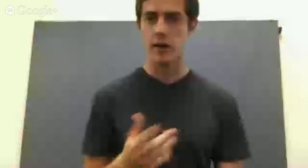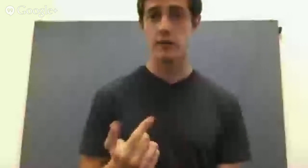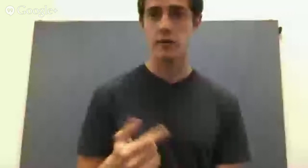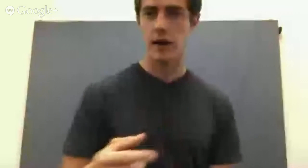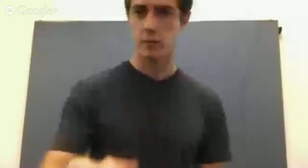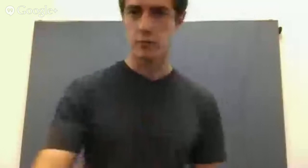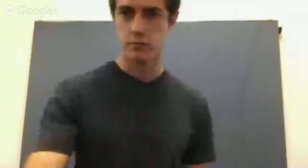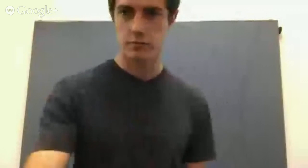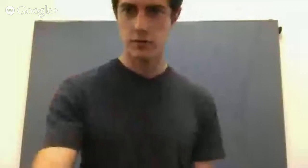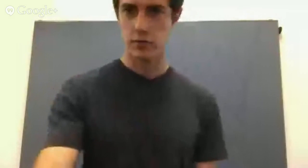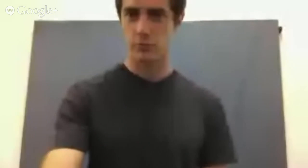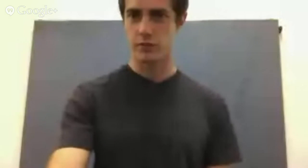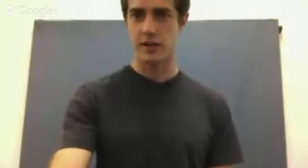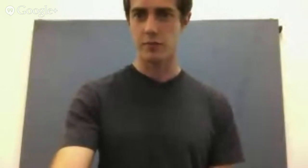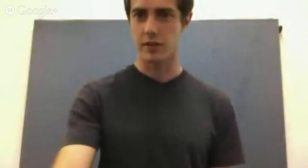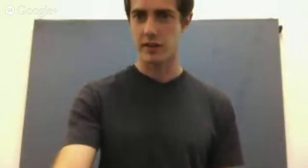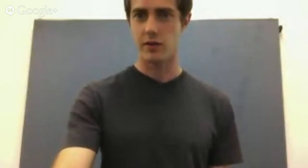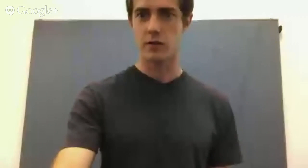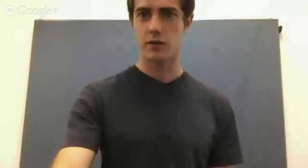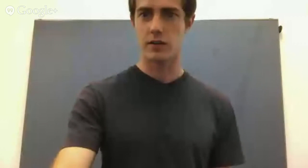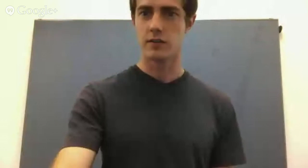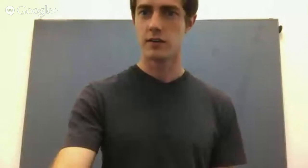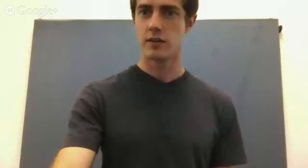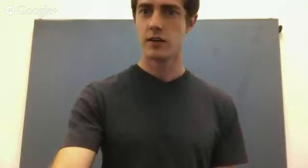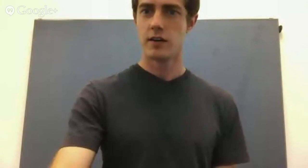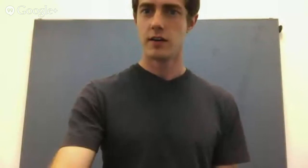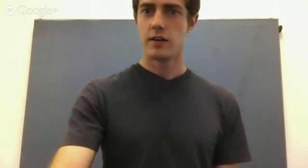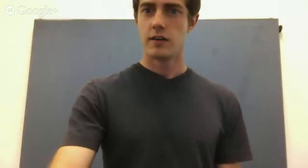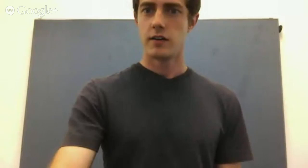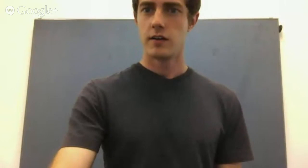don't know how you sign it, but that's how I learned